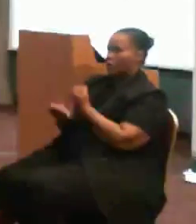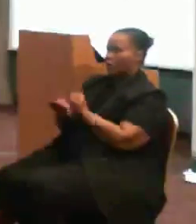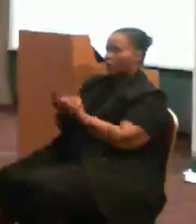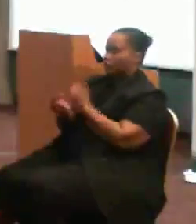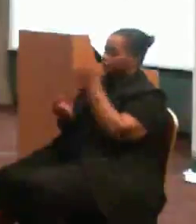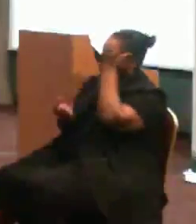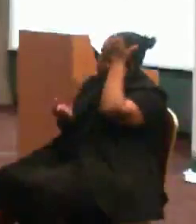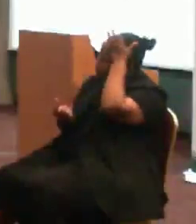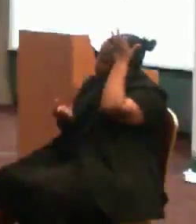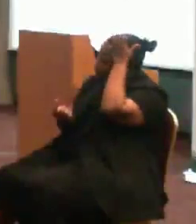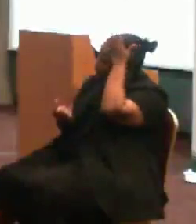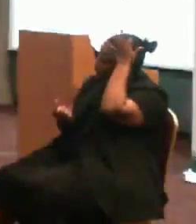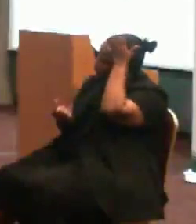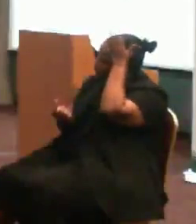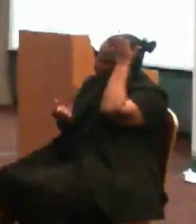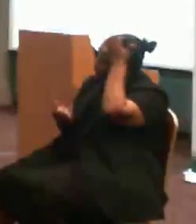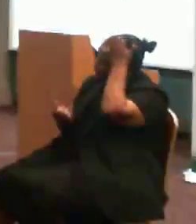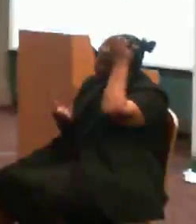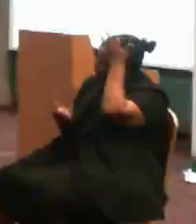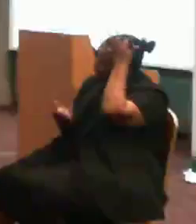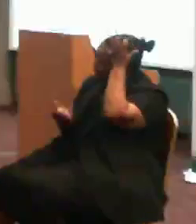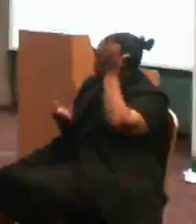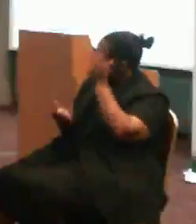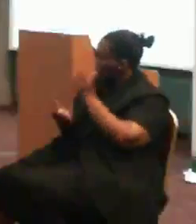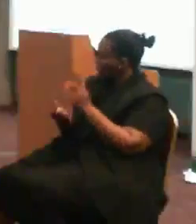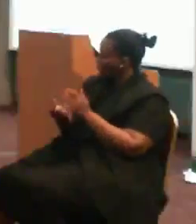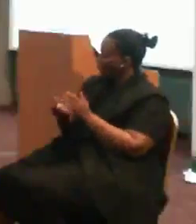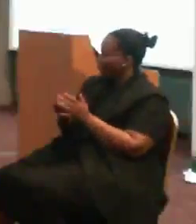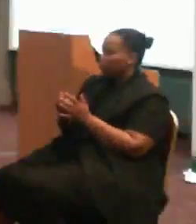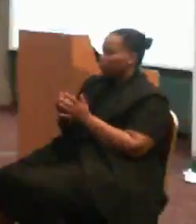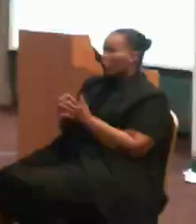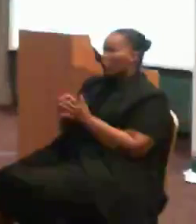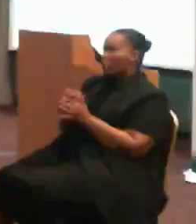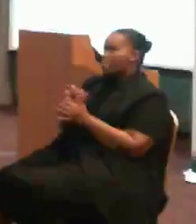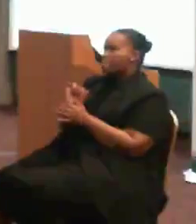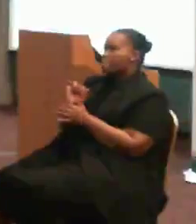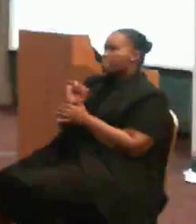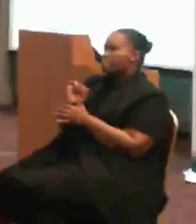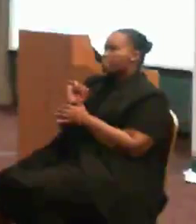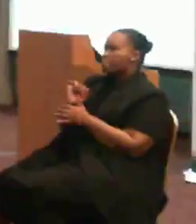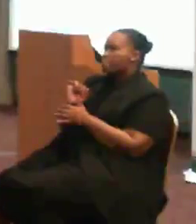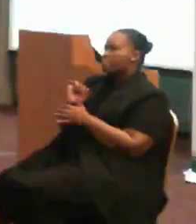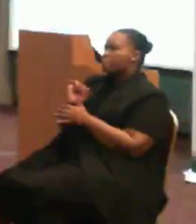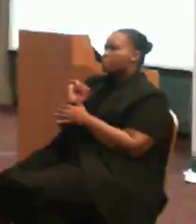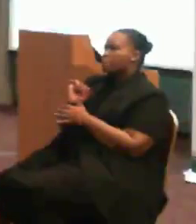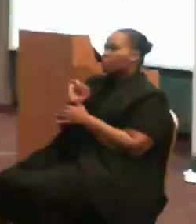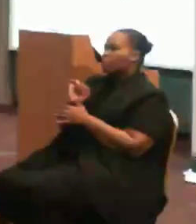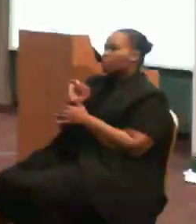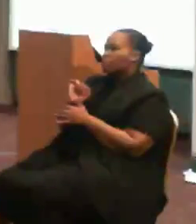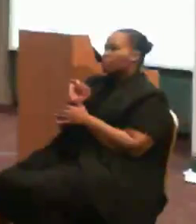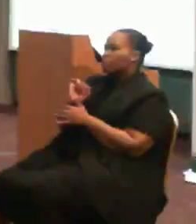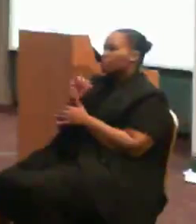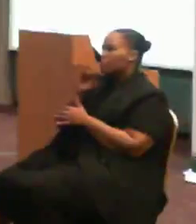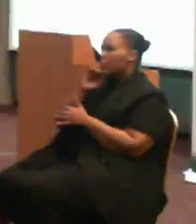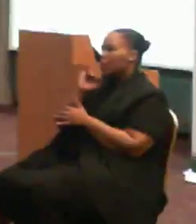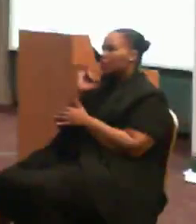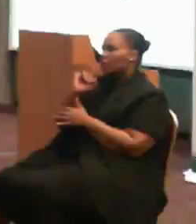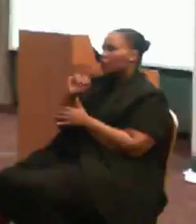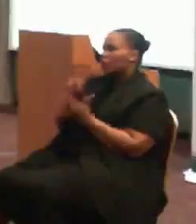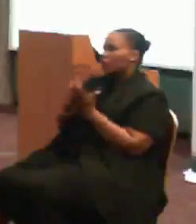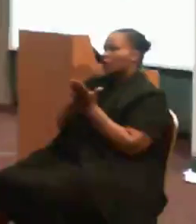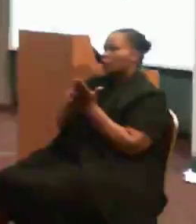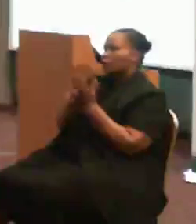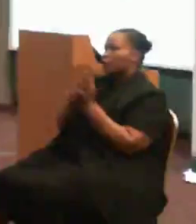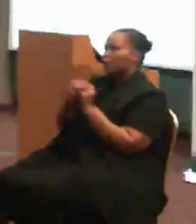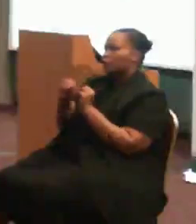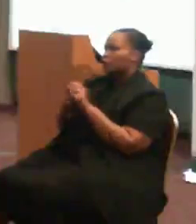short dated, it's an expectation that part of a debt management requires